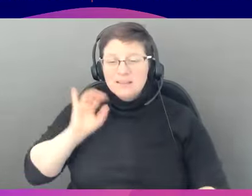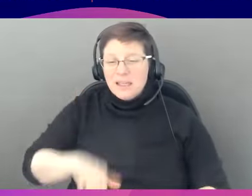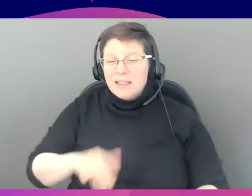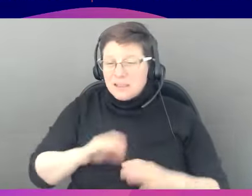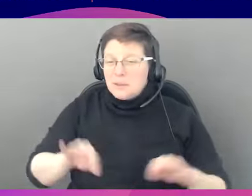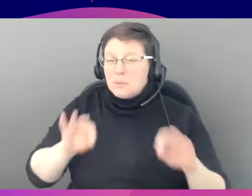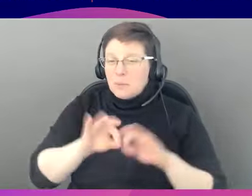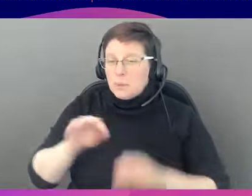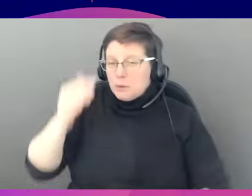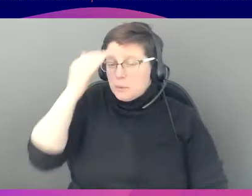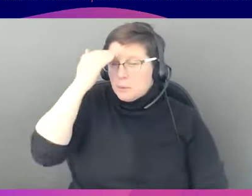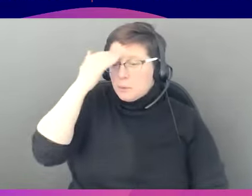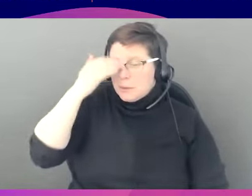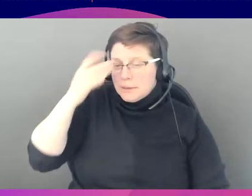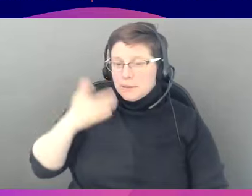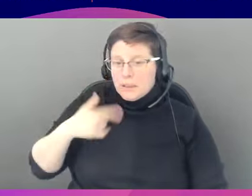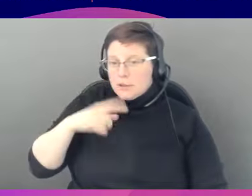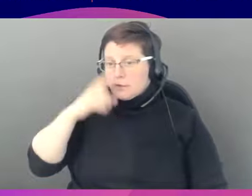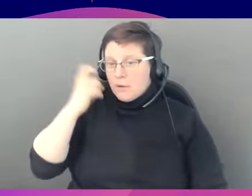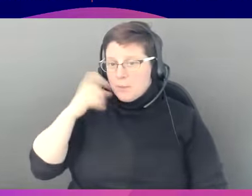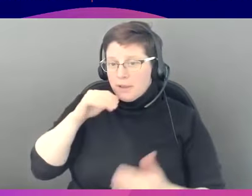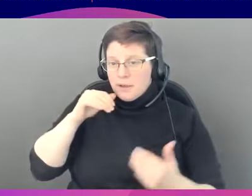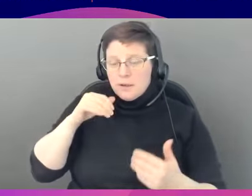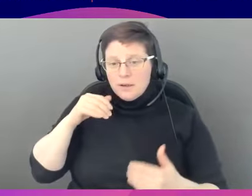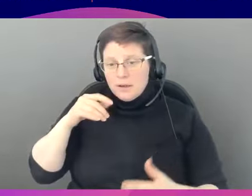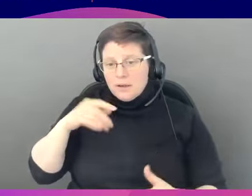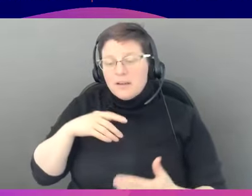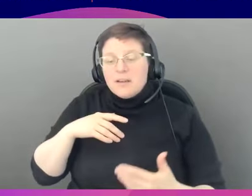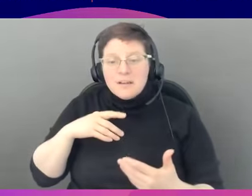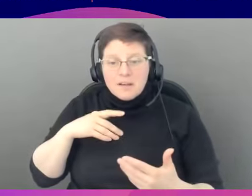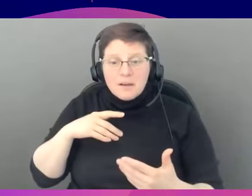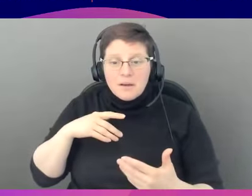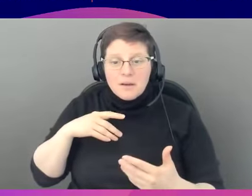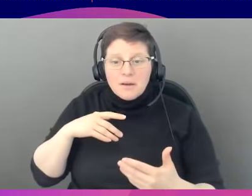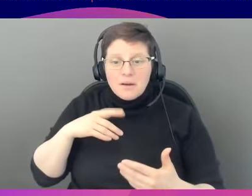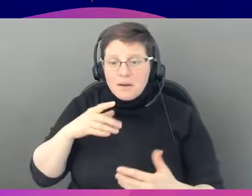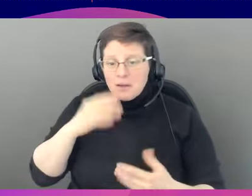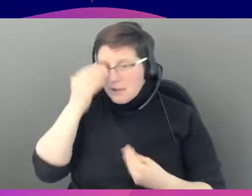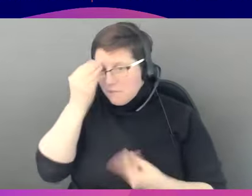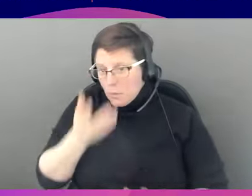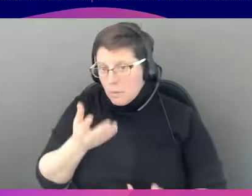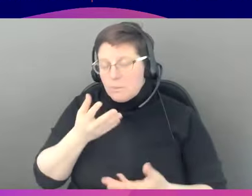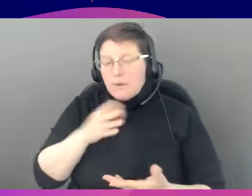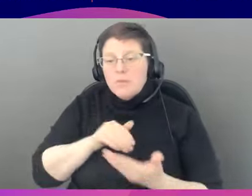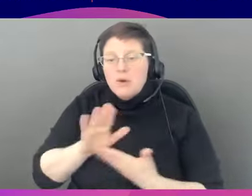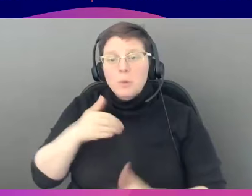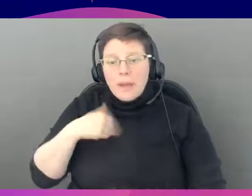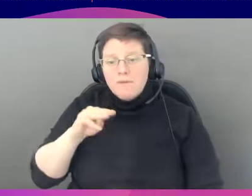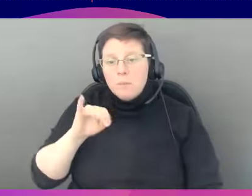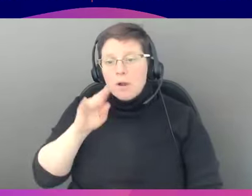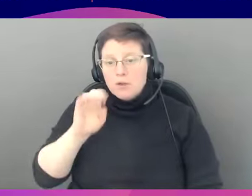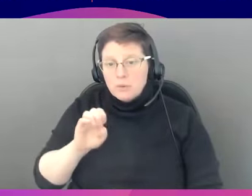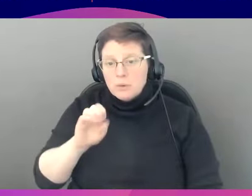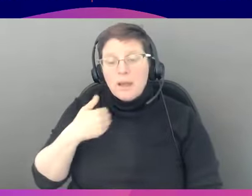trauma-informed approach. Again, we'll do another plug, but we have a module on a trauma-informed